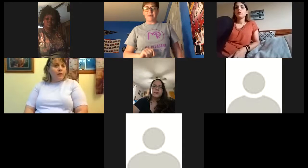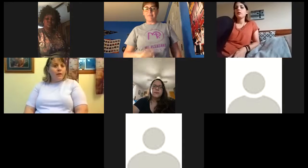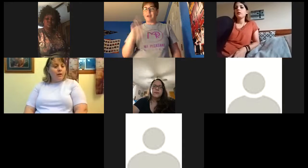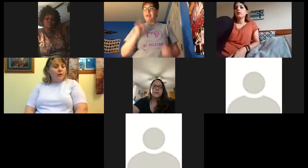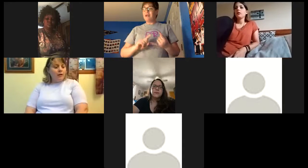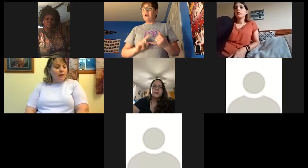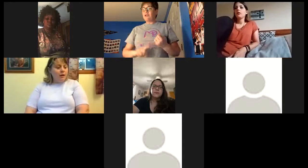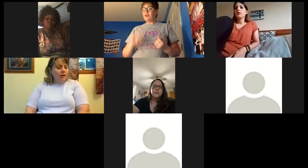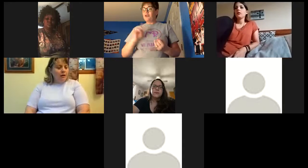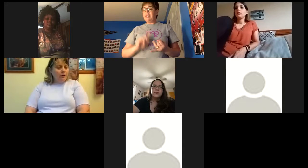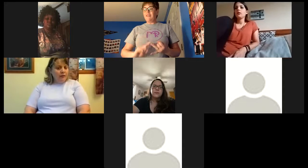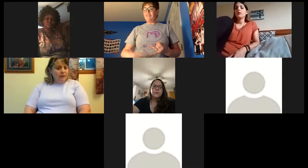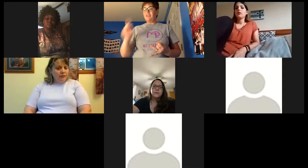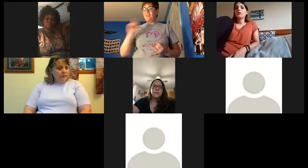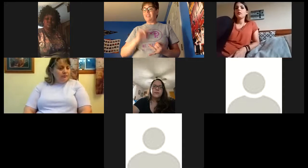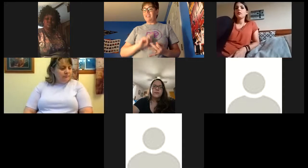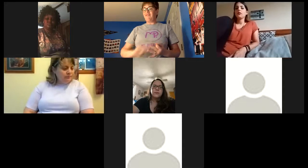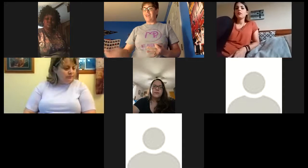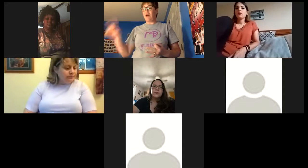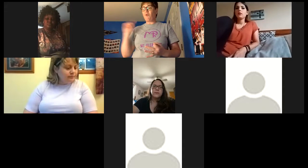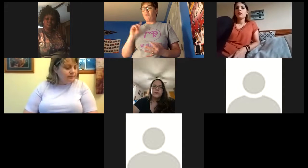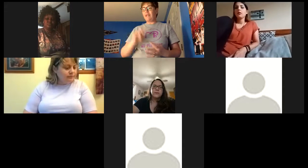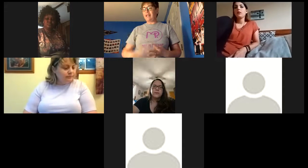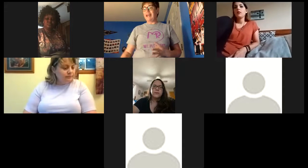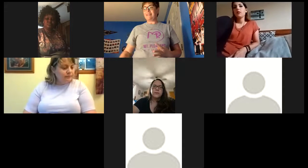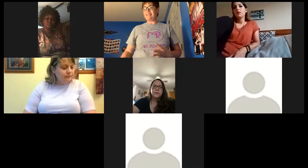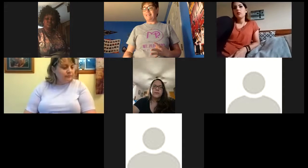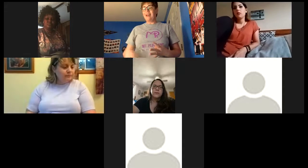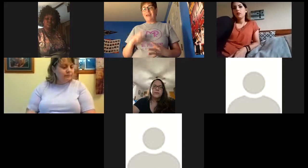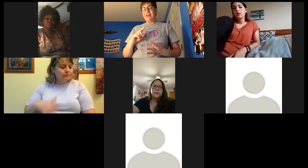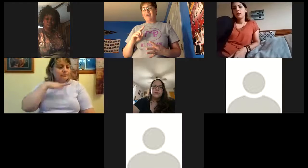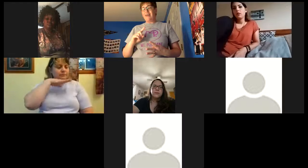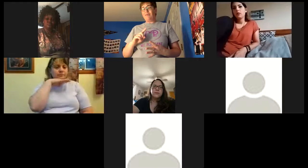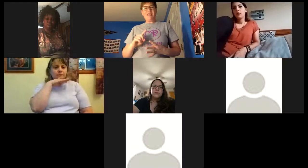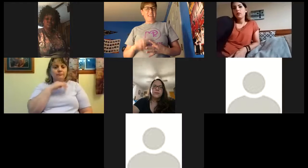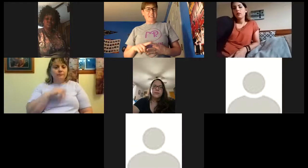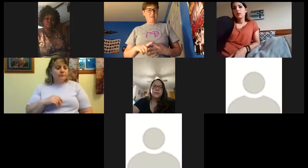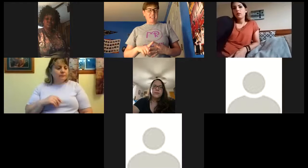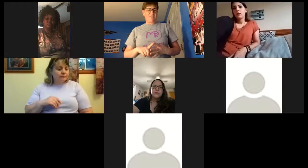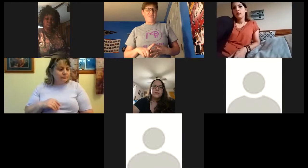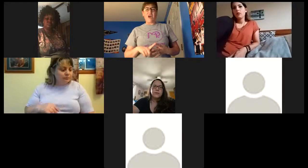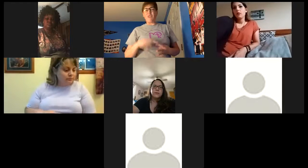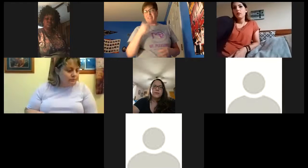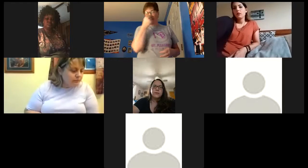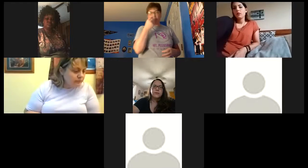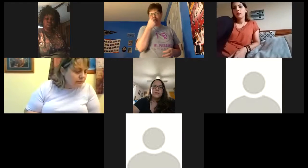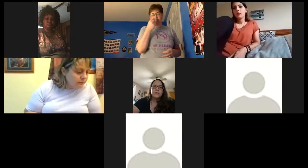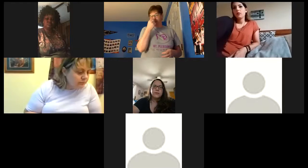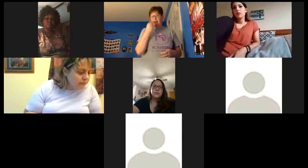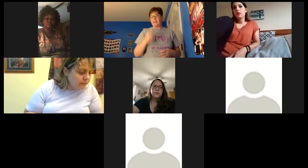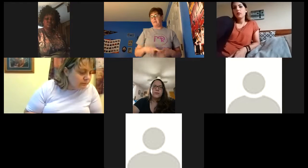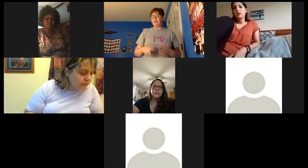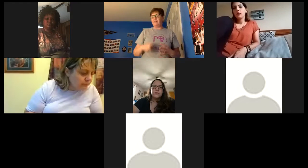it's not. All right, dirty, filthy, foul, and nasty. And when I think of something that's foul, I think of it